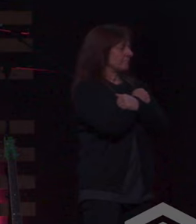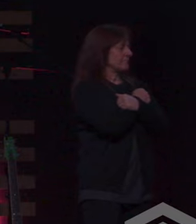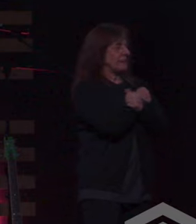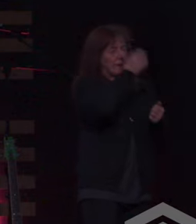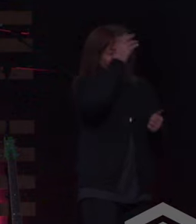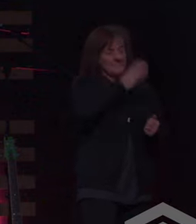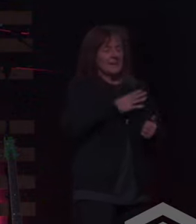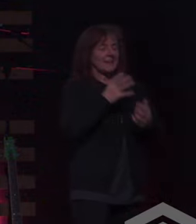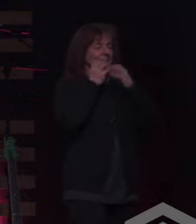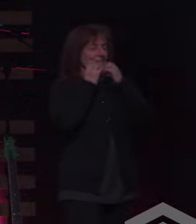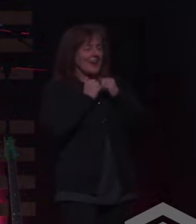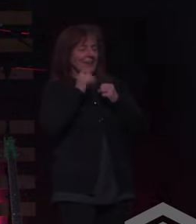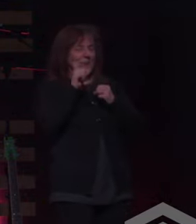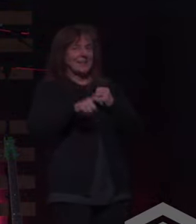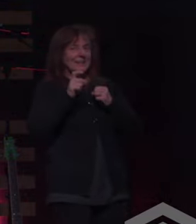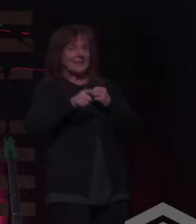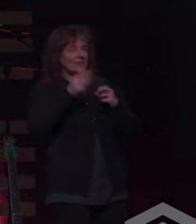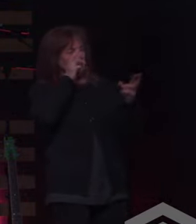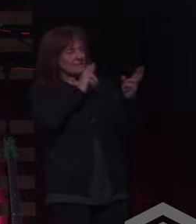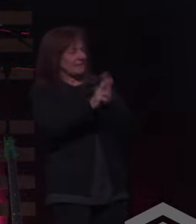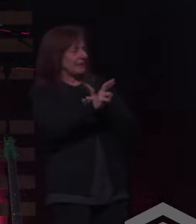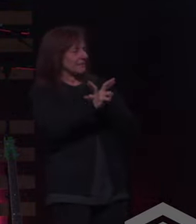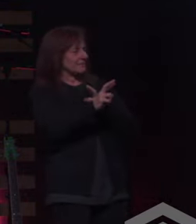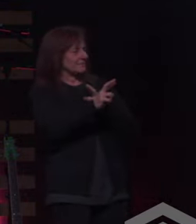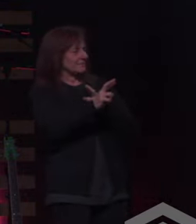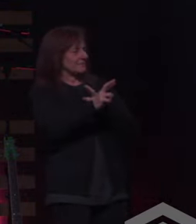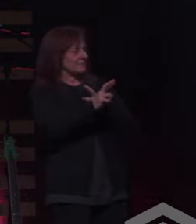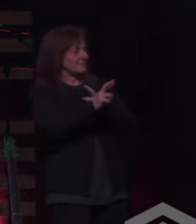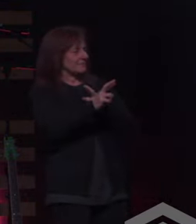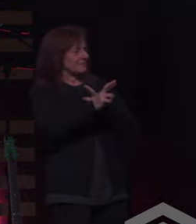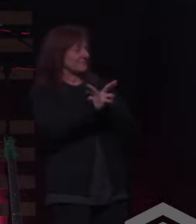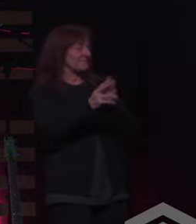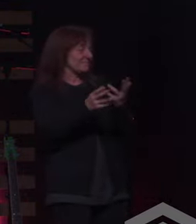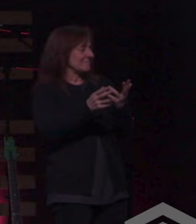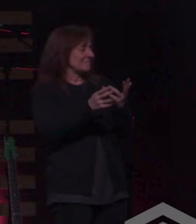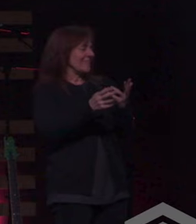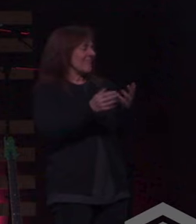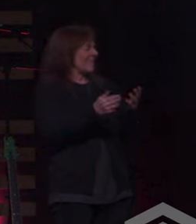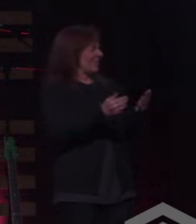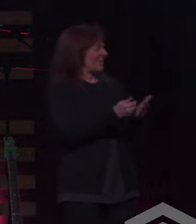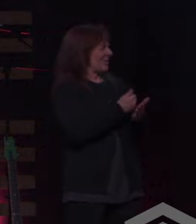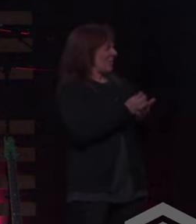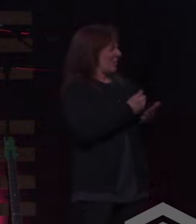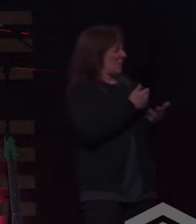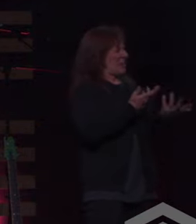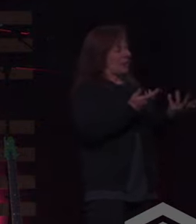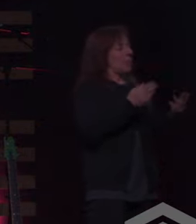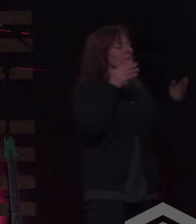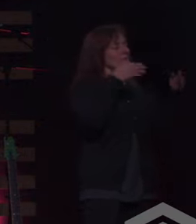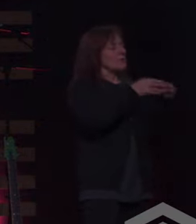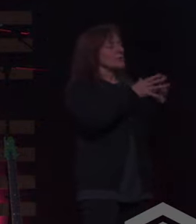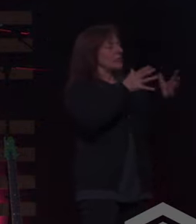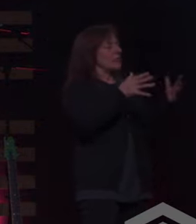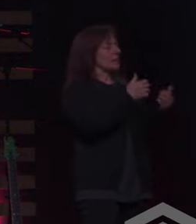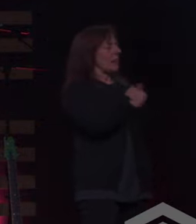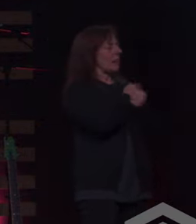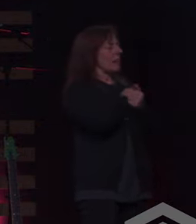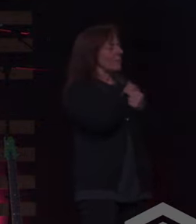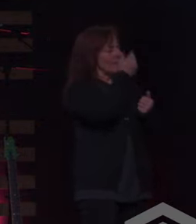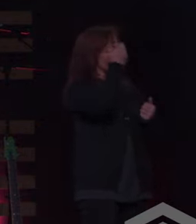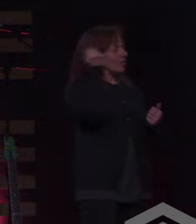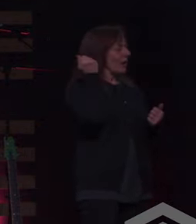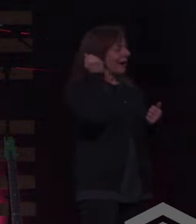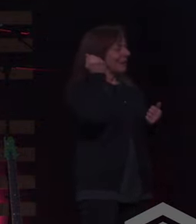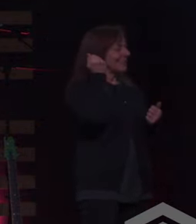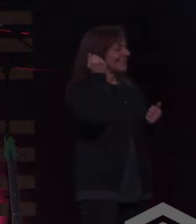men value and need respect. Now, this is new because we focus so much on love that I think that we've